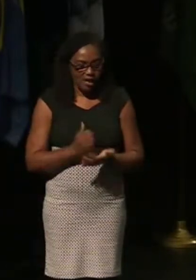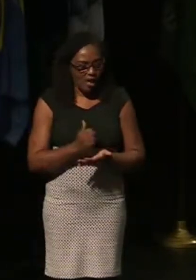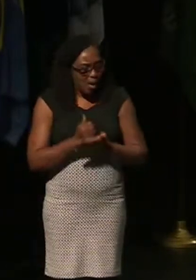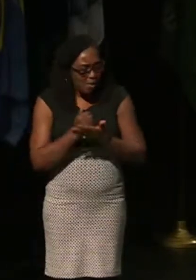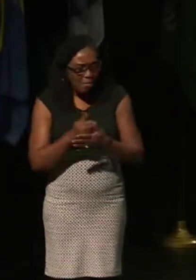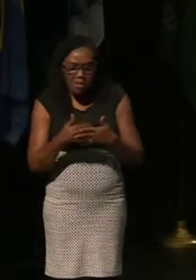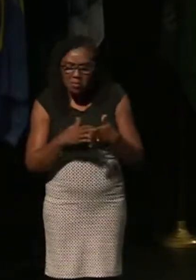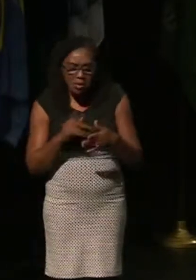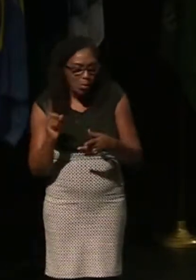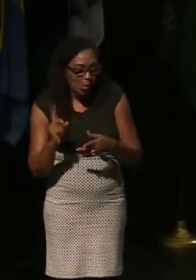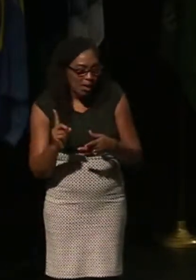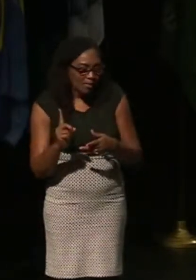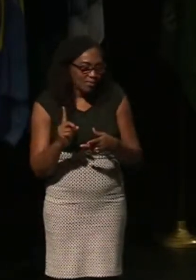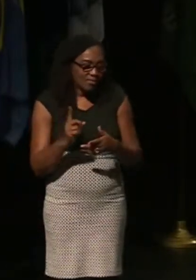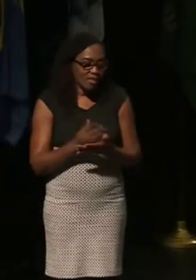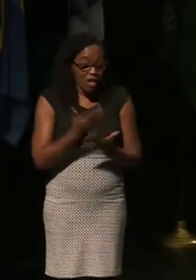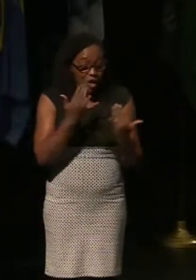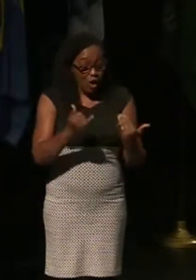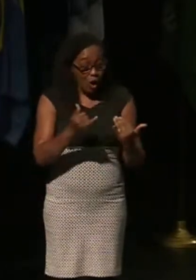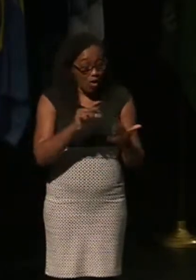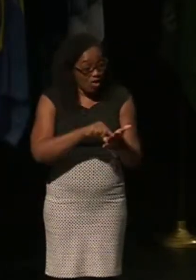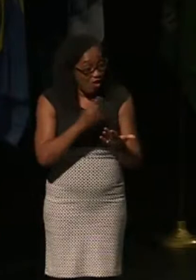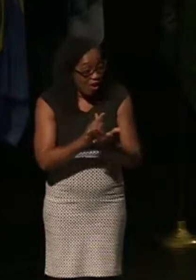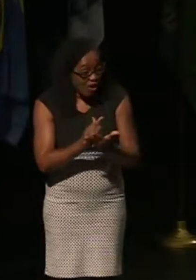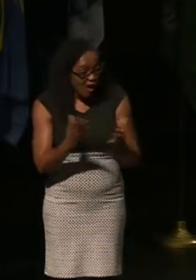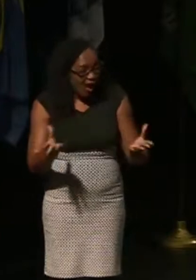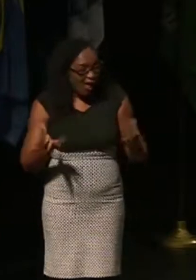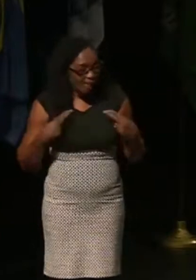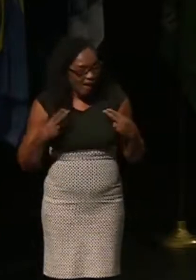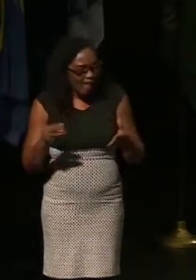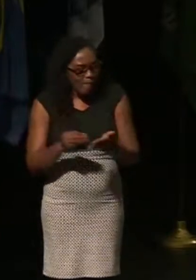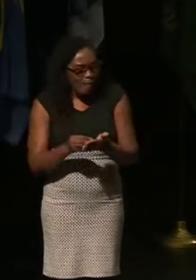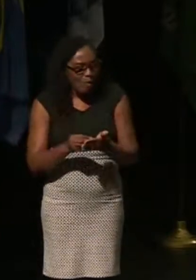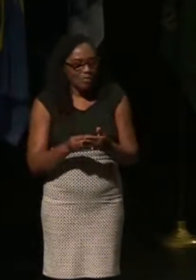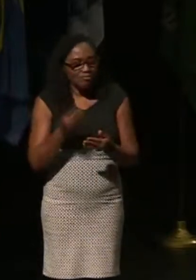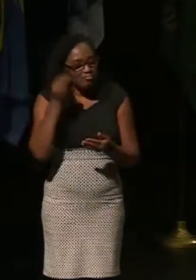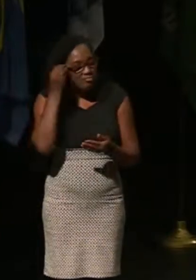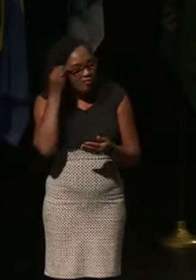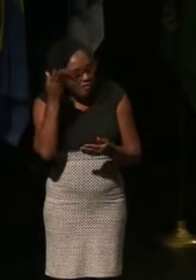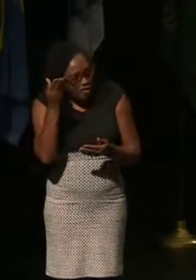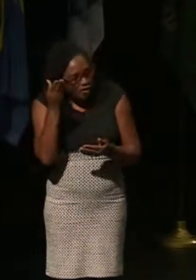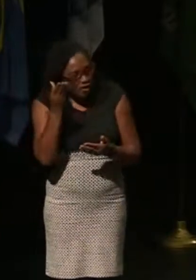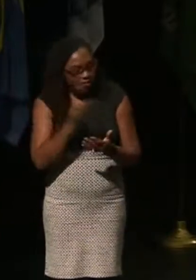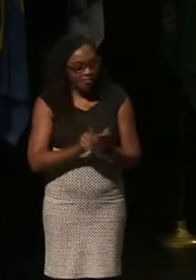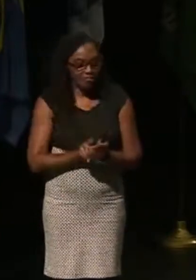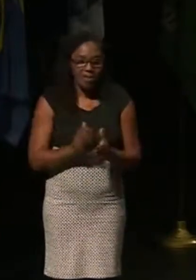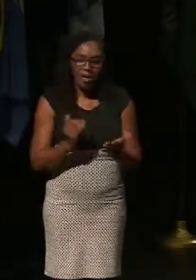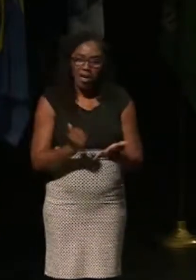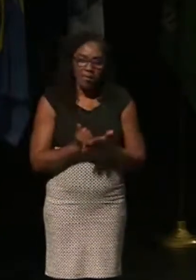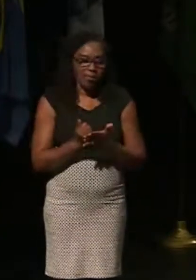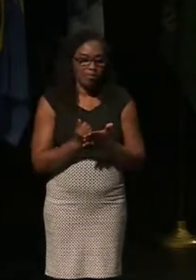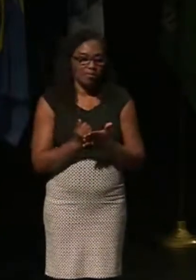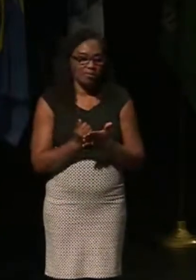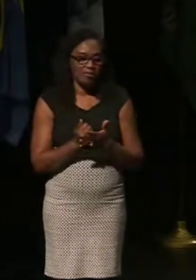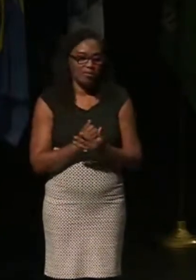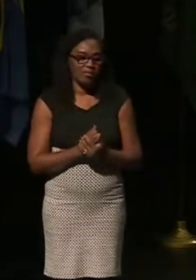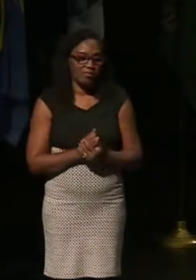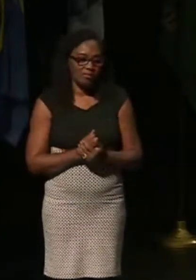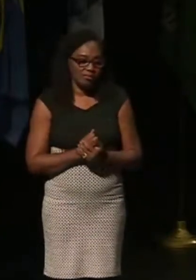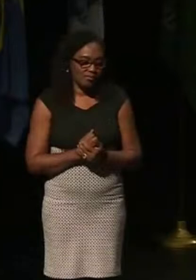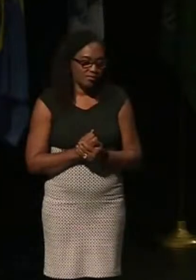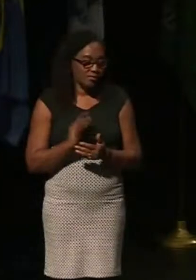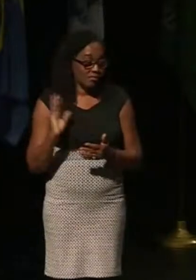advance. The world yearns for engineers, seafarers, designers, farmers,